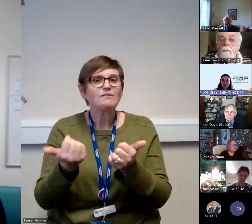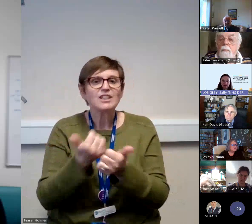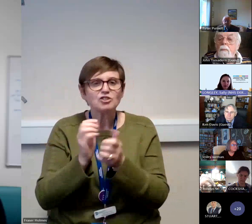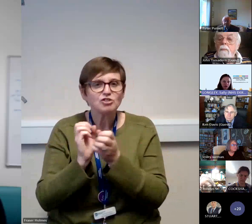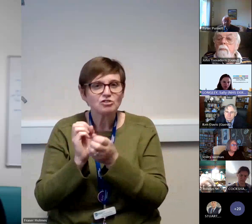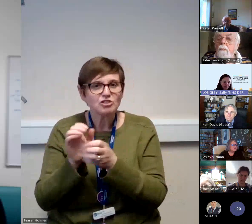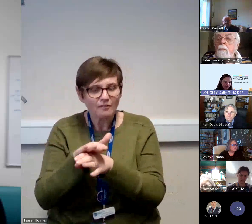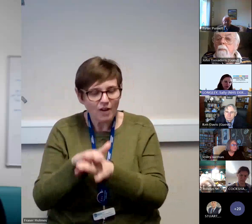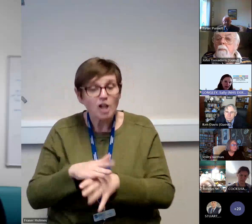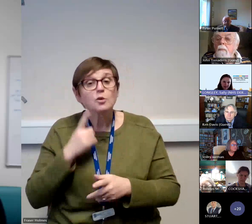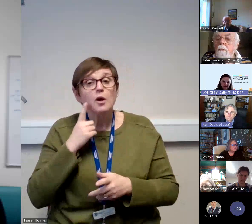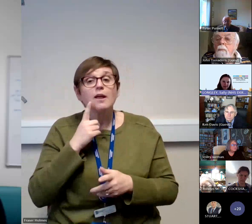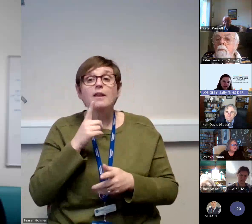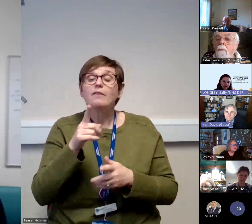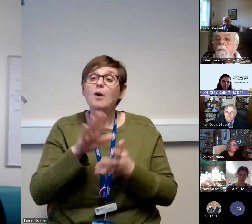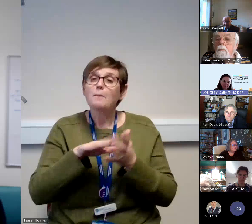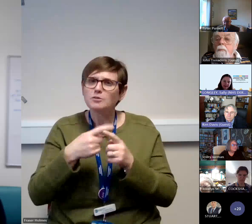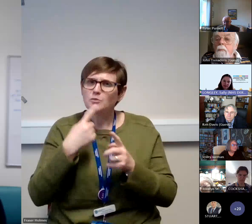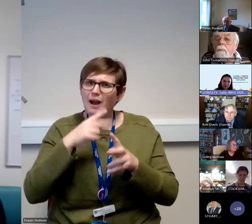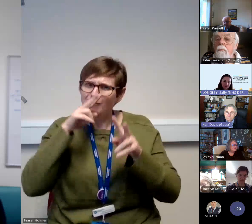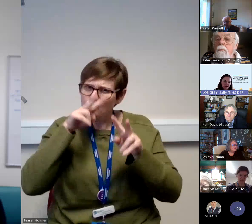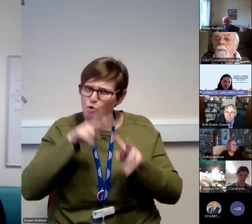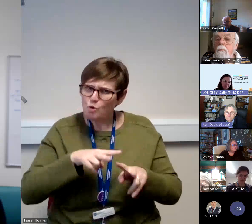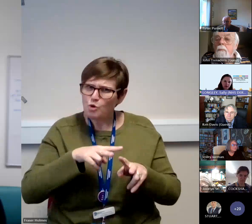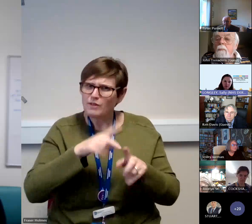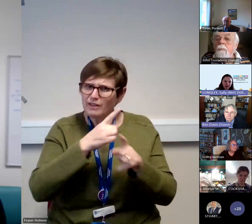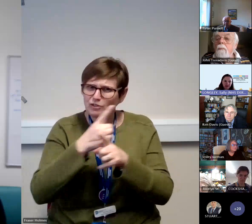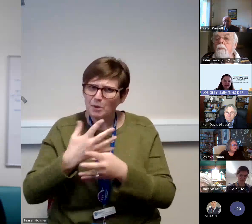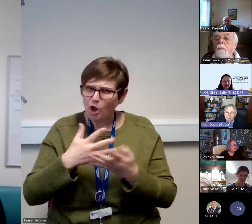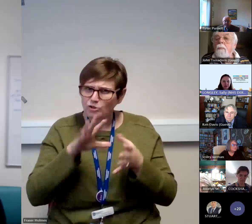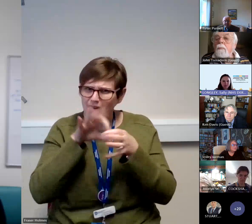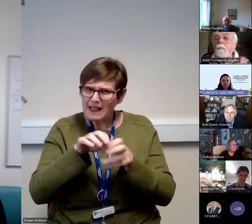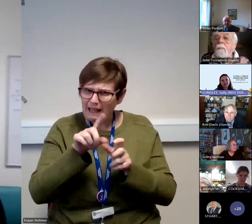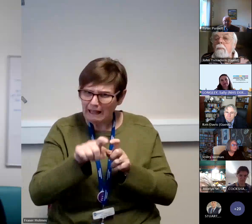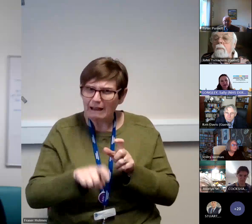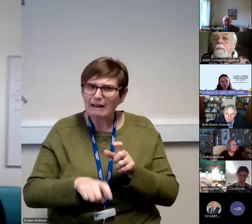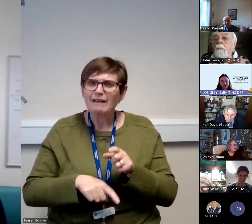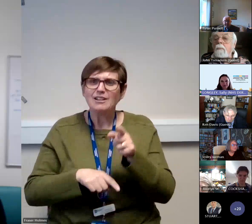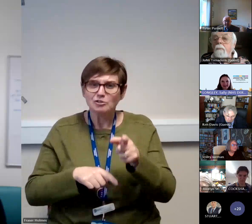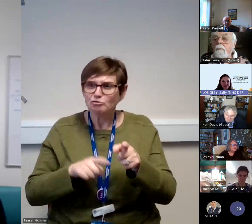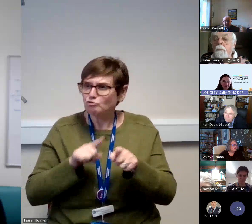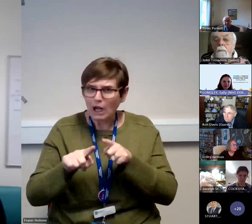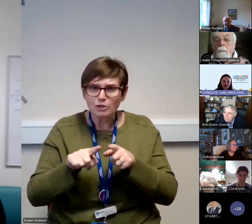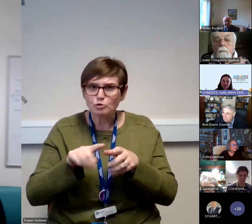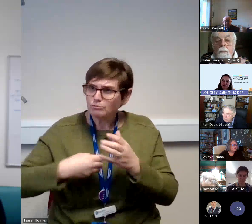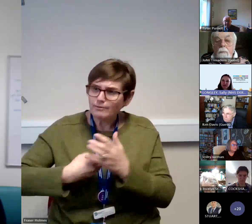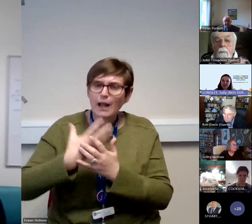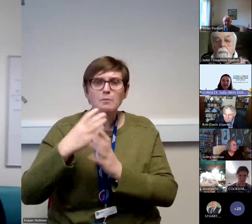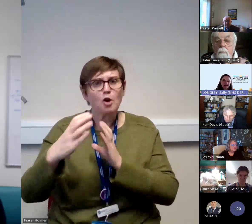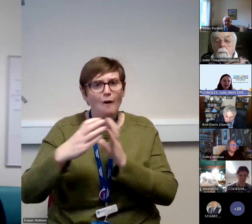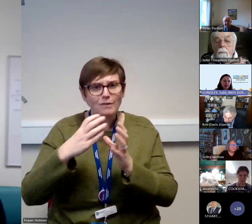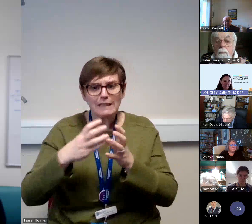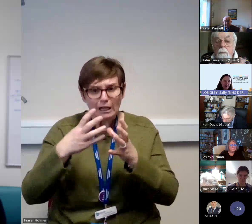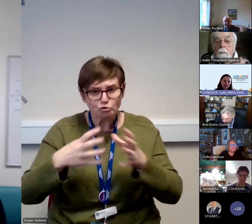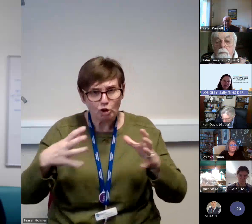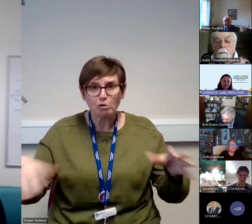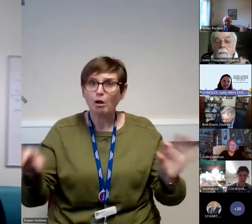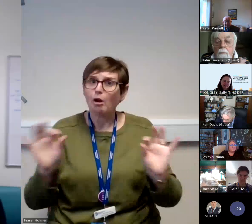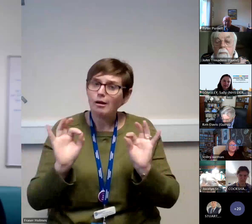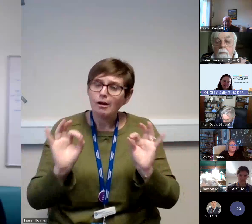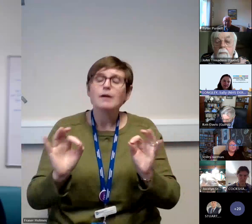said, have a look through the chat because there's loads of link ups there for you, Mike, to develop the conversation, which is great.